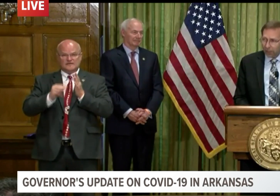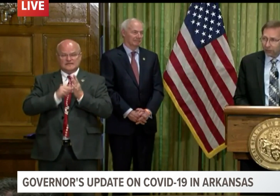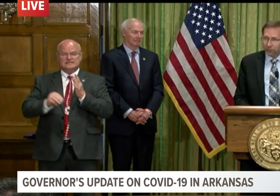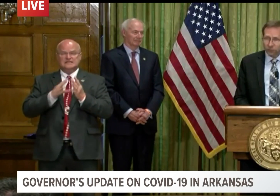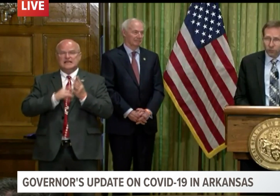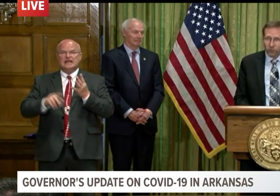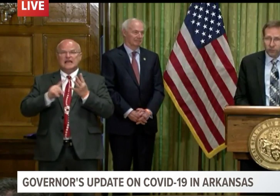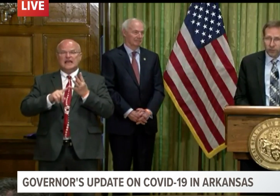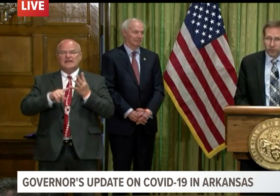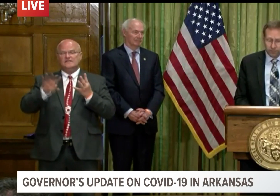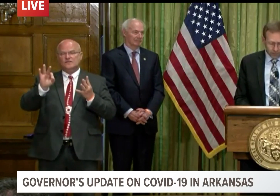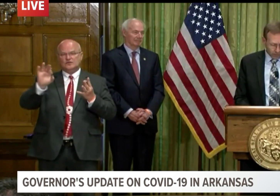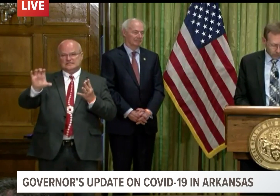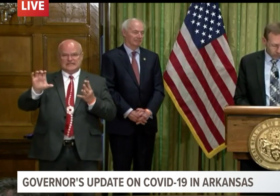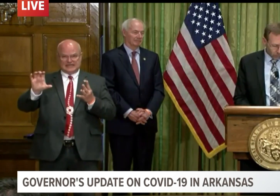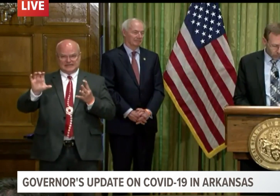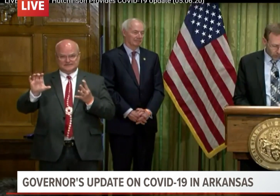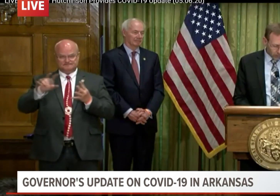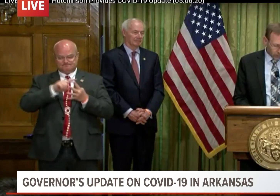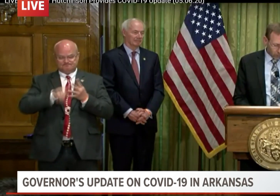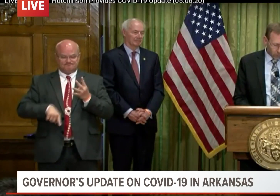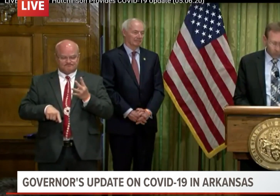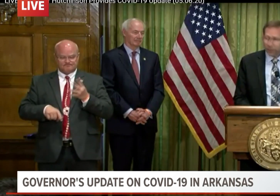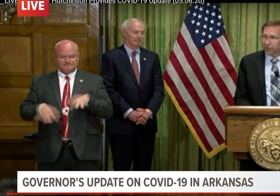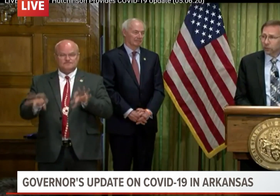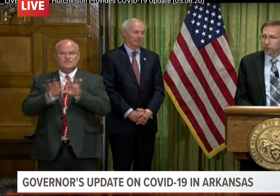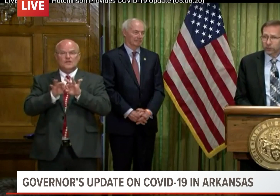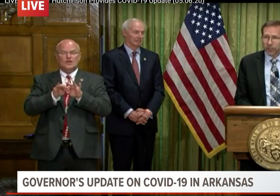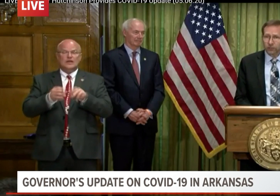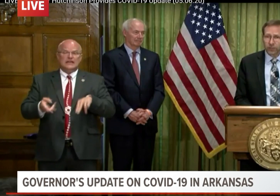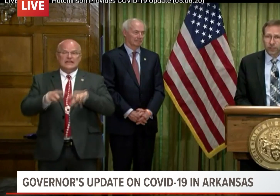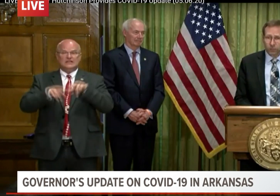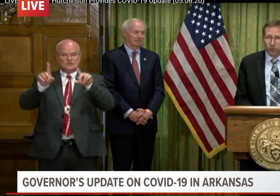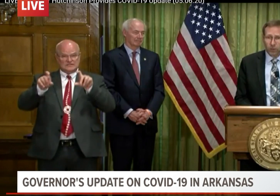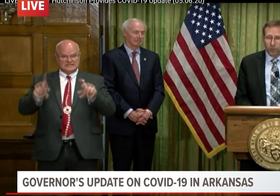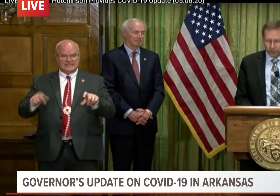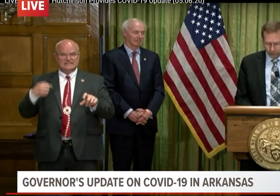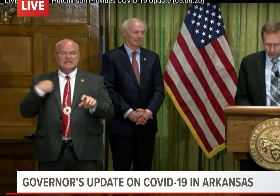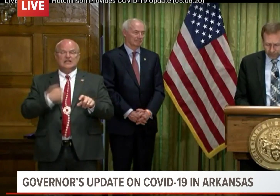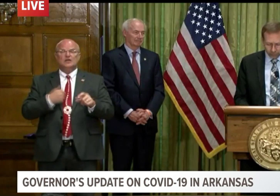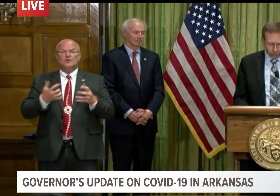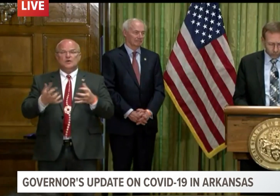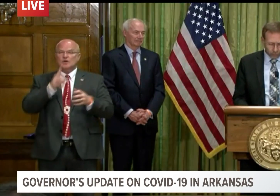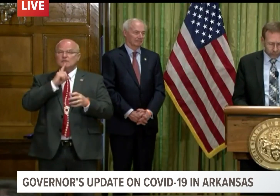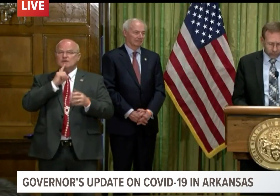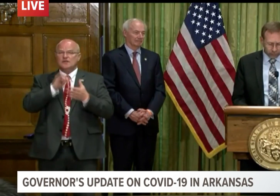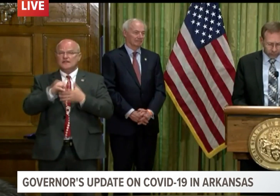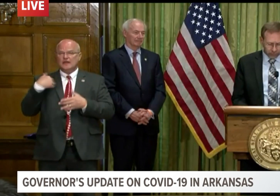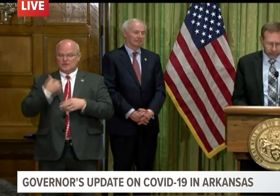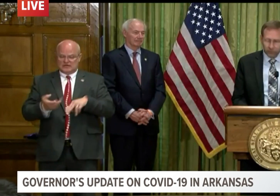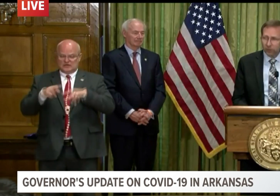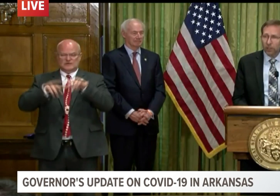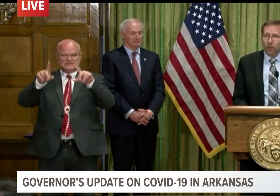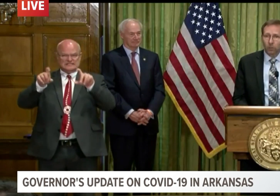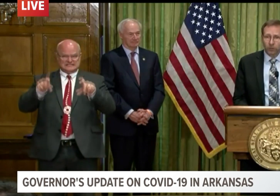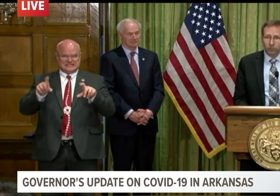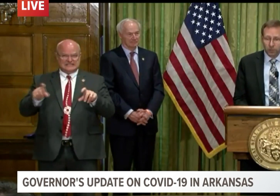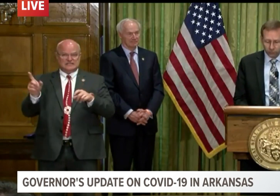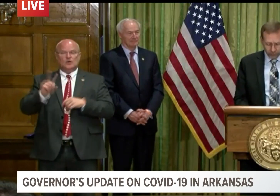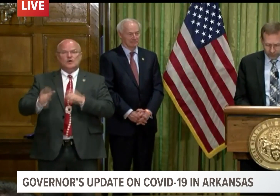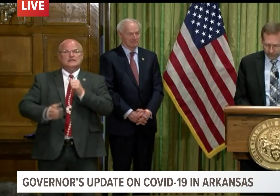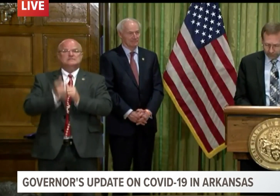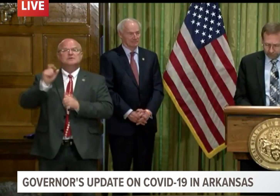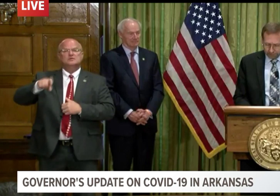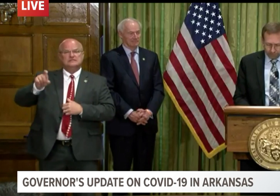mentioned, Forest City. So we want to increase testing, and we want to make sure that we're increasing our testing where